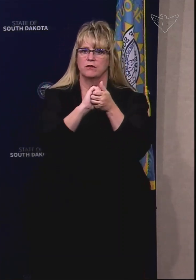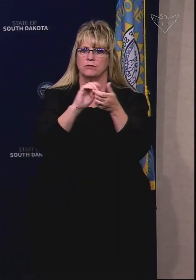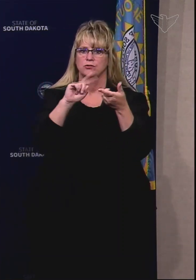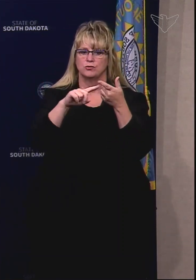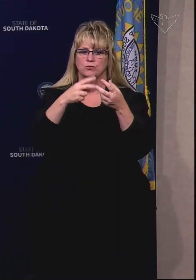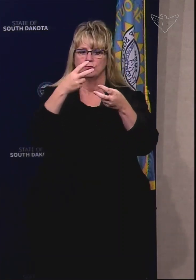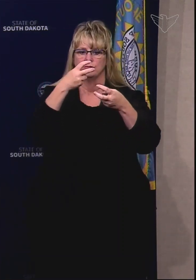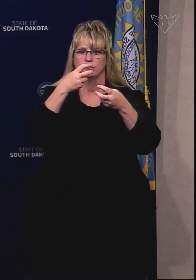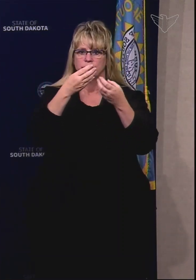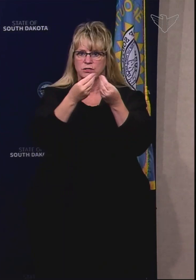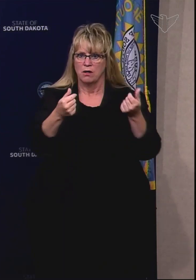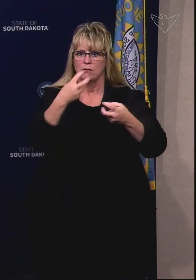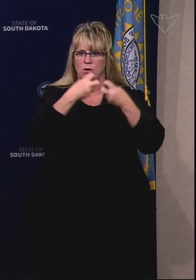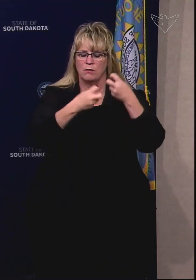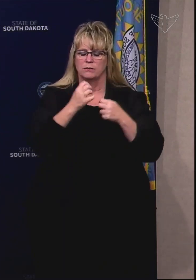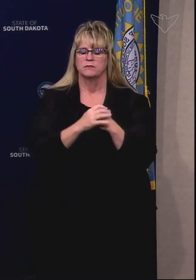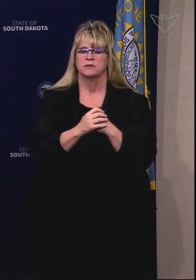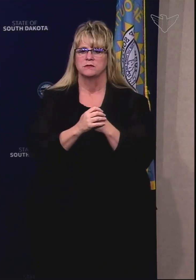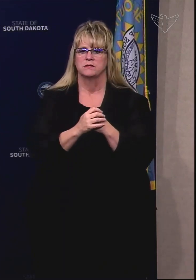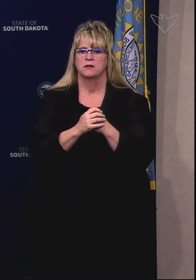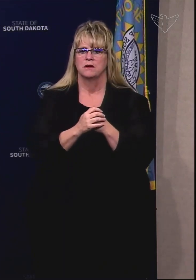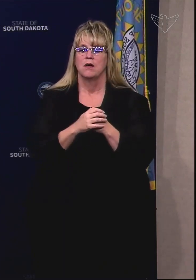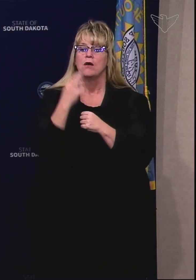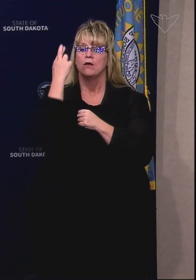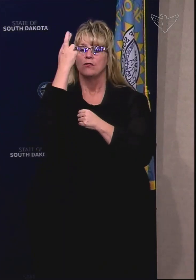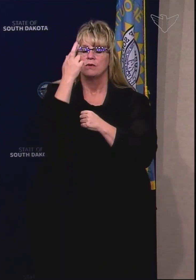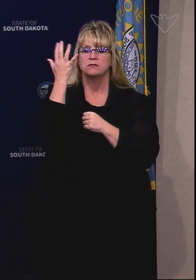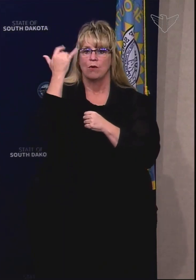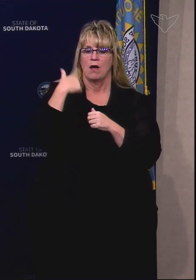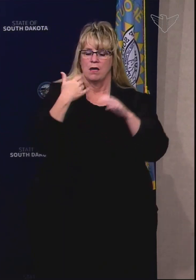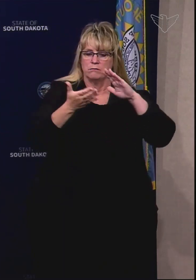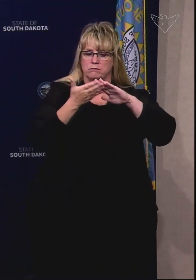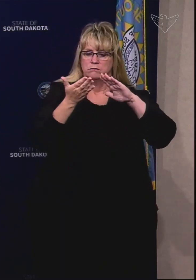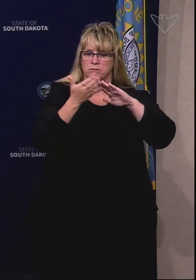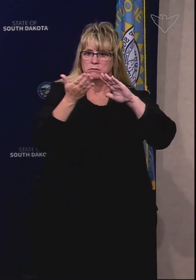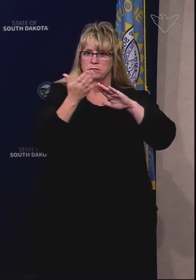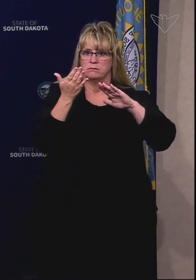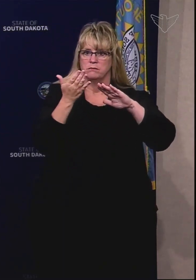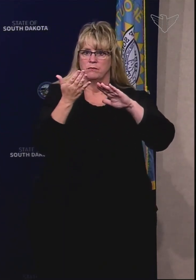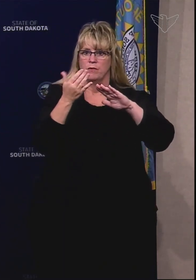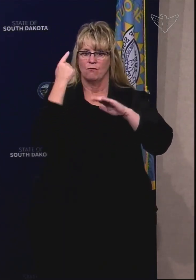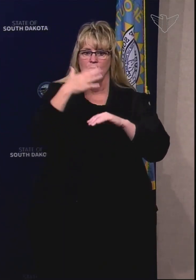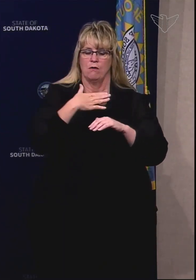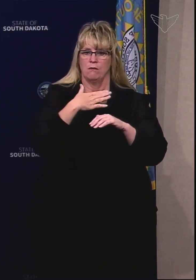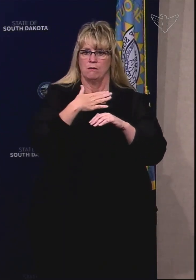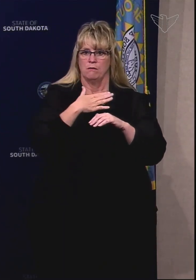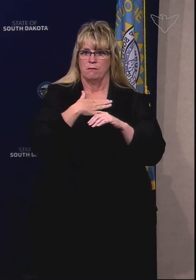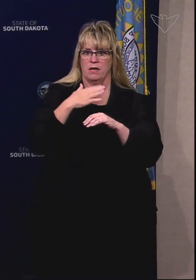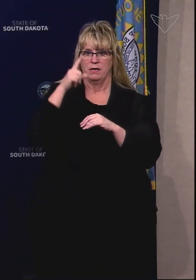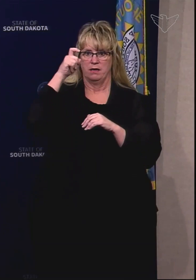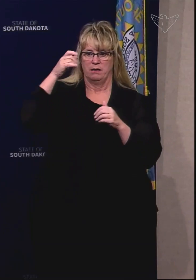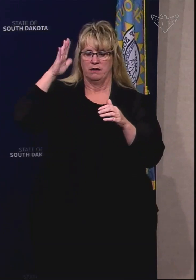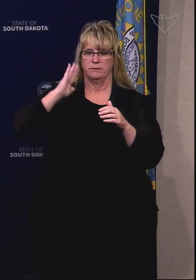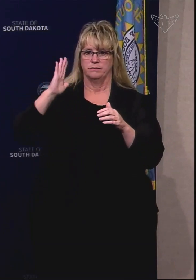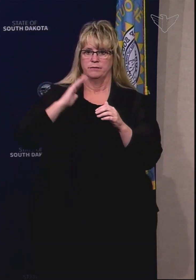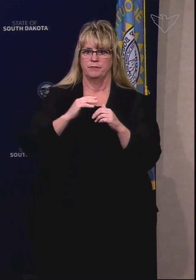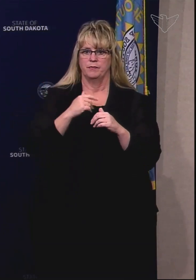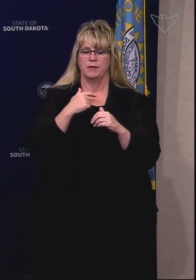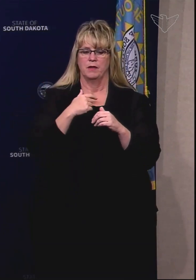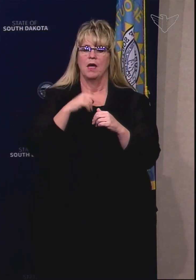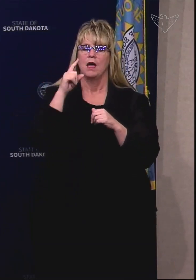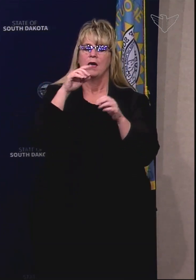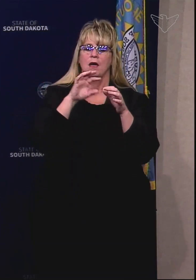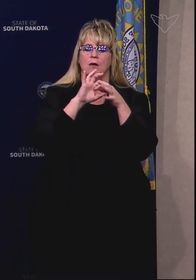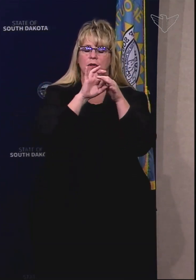the very reason that I ran for office years ago was because of what happened to my family when my dad passed away. Because of that, I